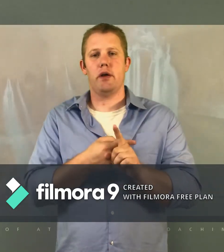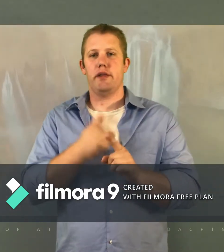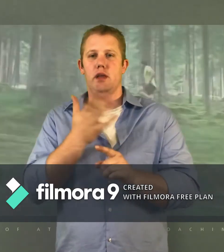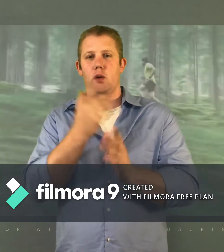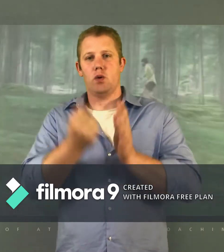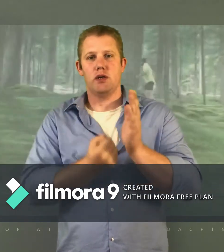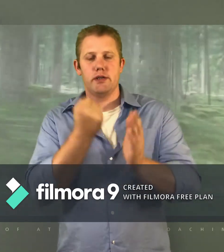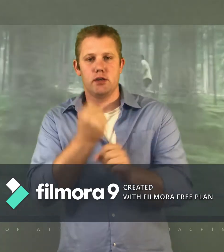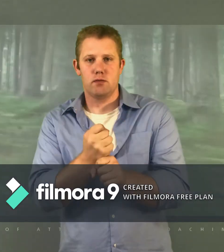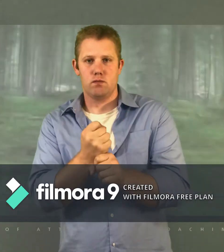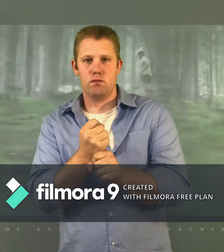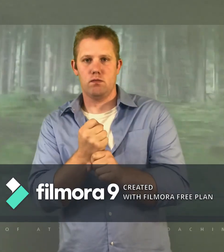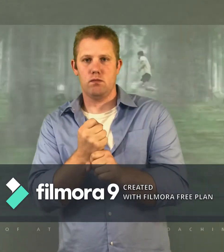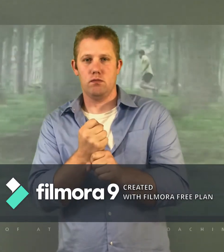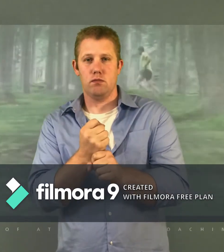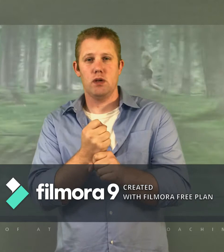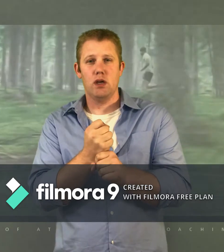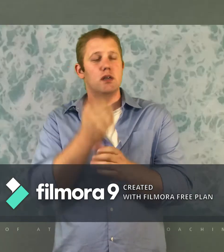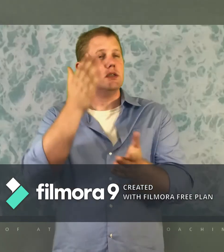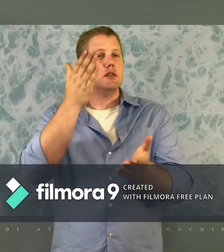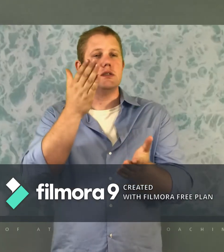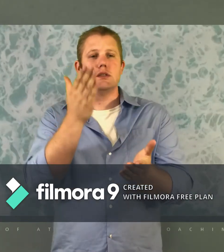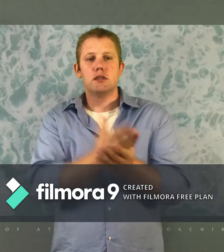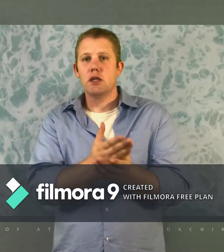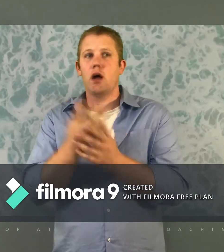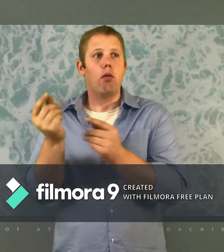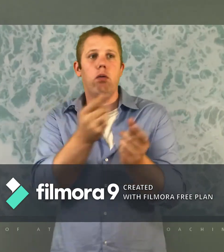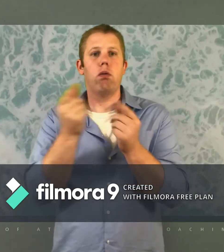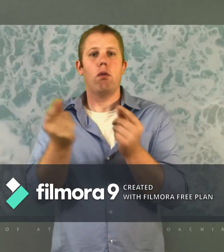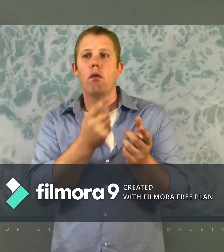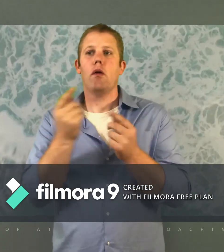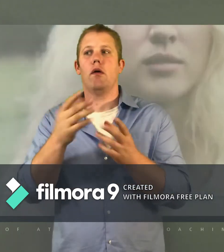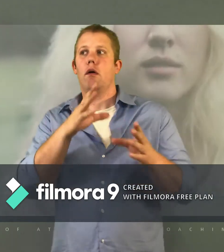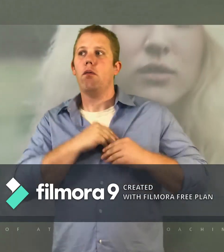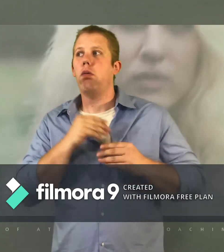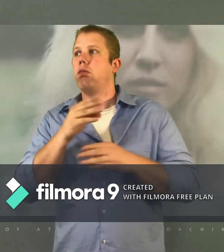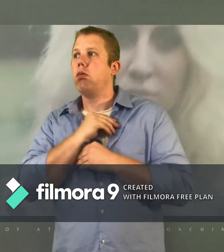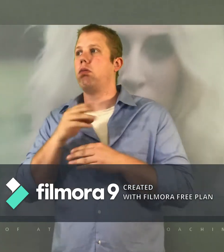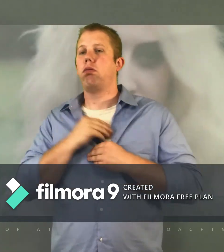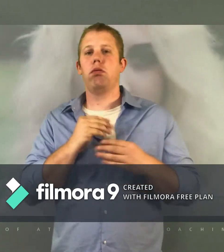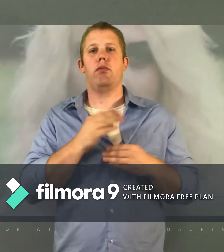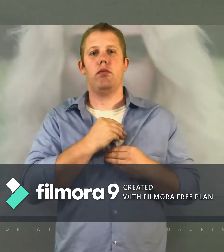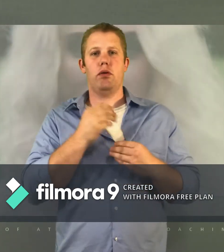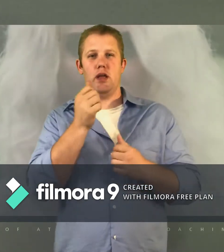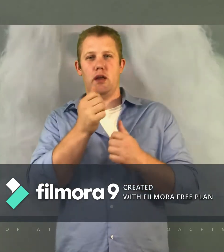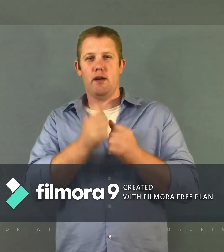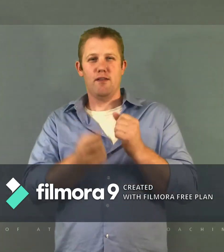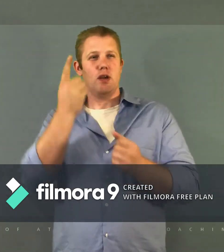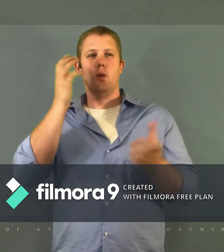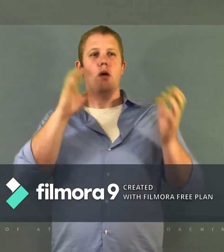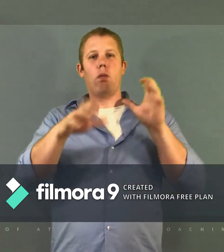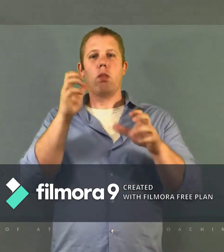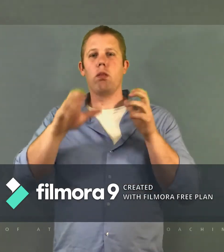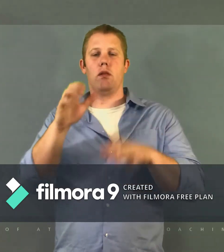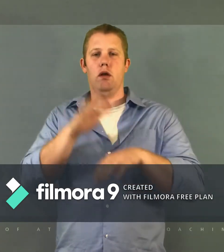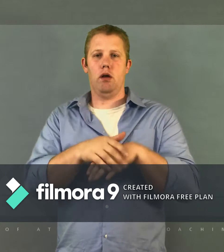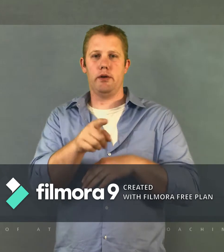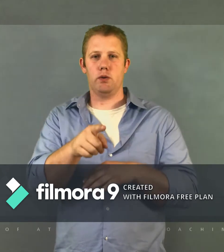day, our week, our month, and our year. Stop running around being on the receiving end